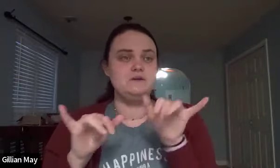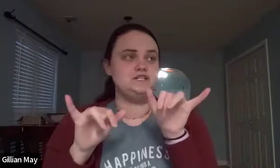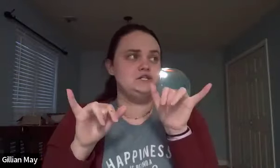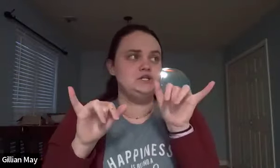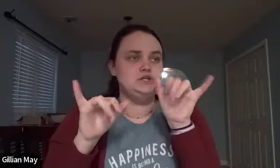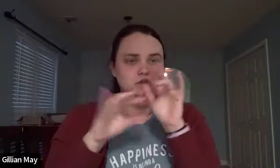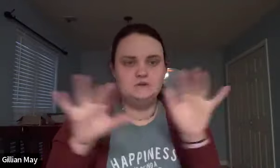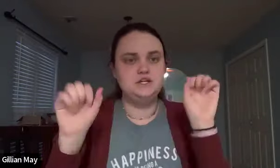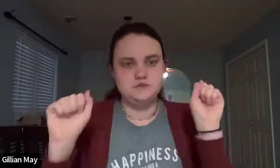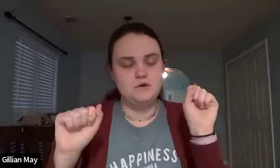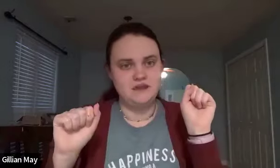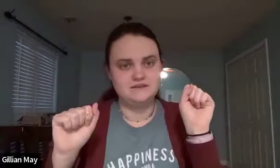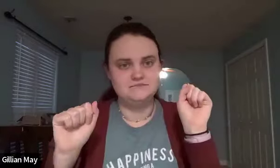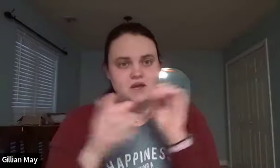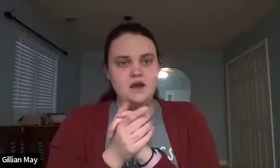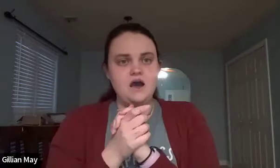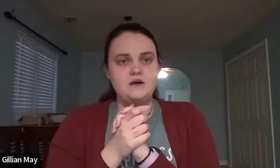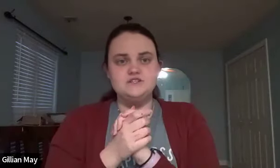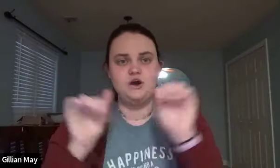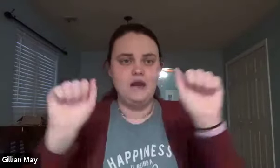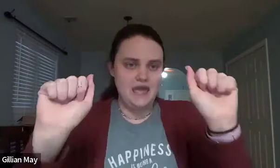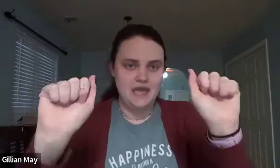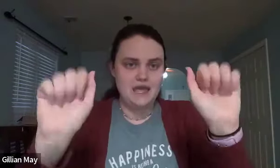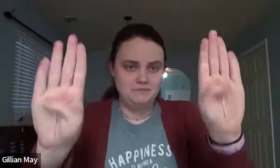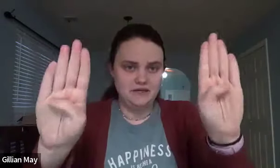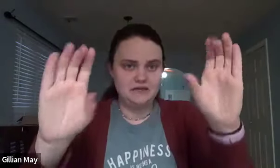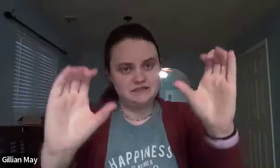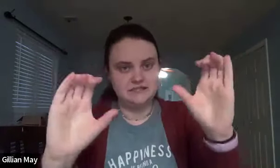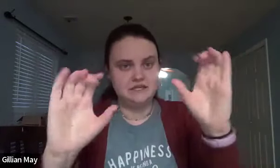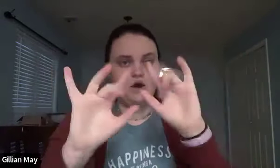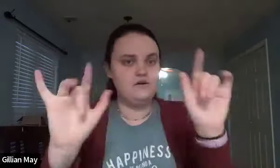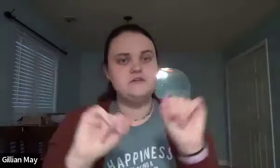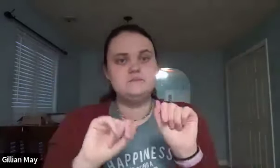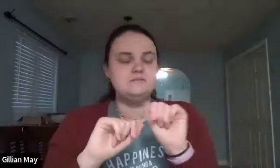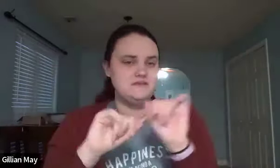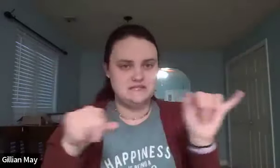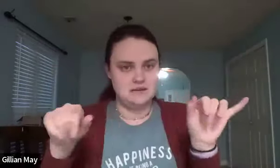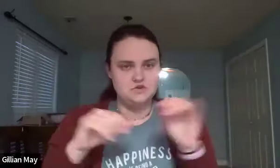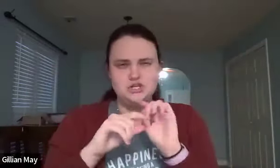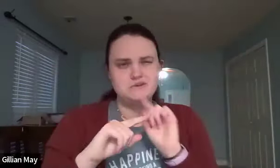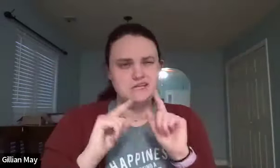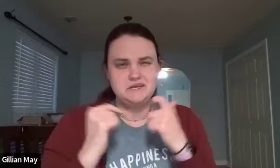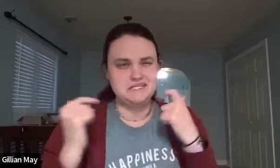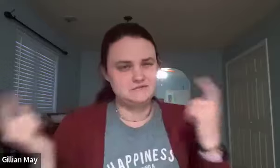much, you can use both hands. So A, B, C, all of them can be the same. There's not really a big